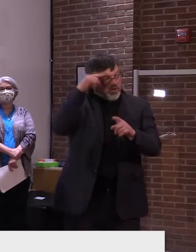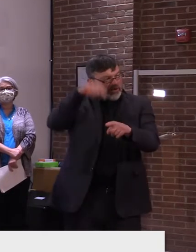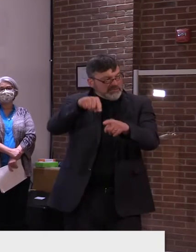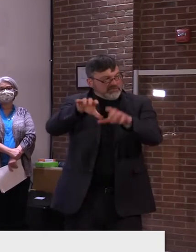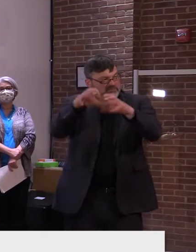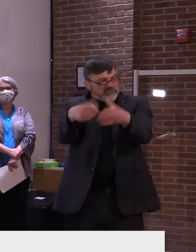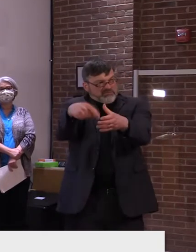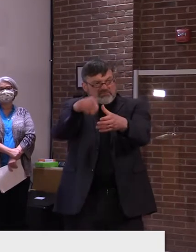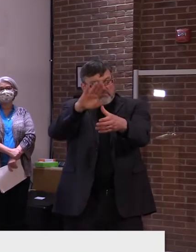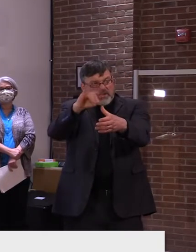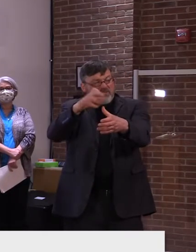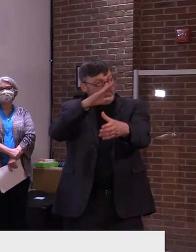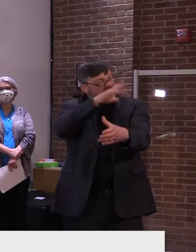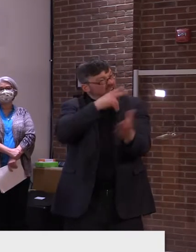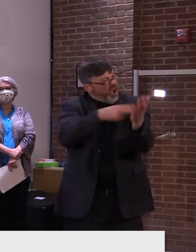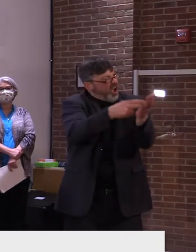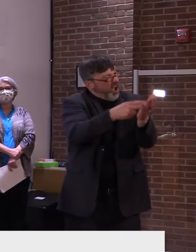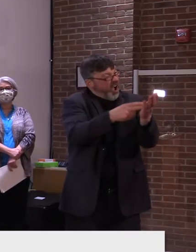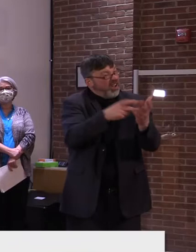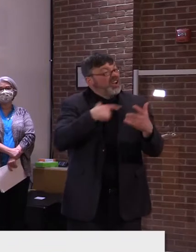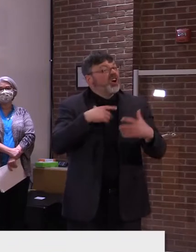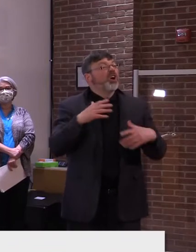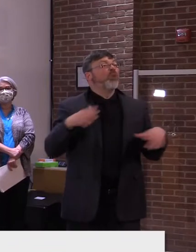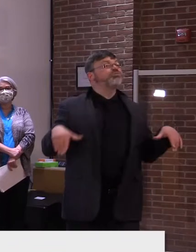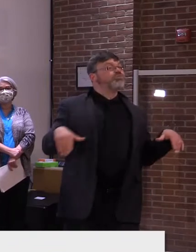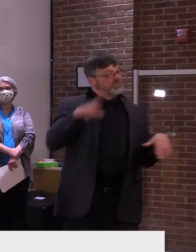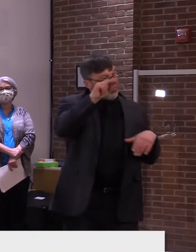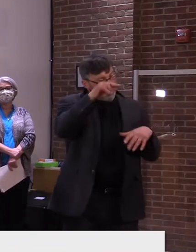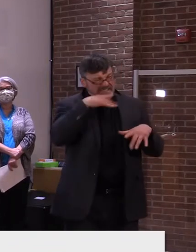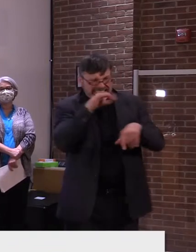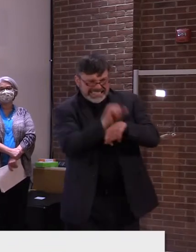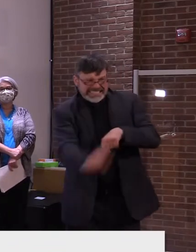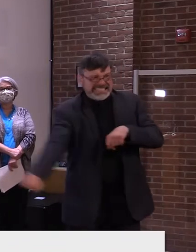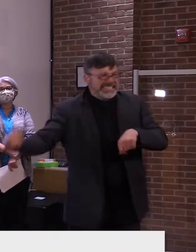described will continue in the light of the